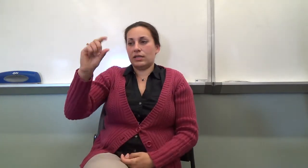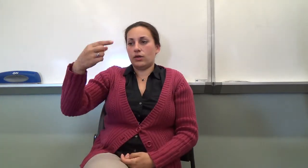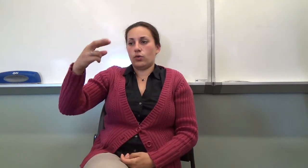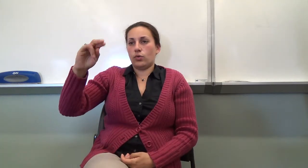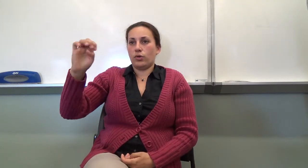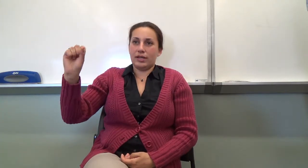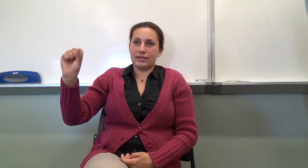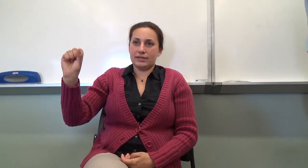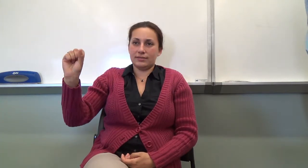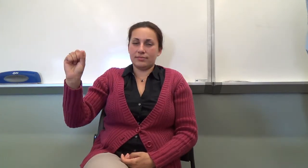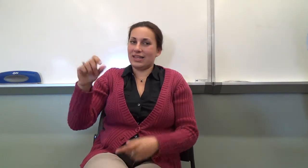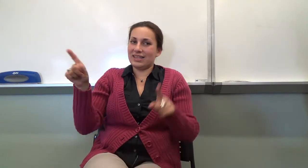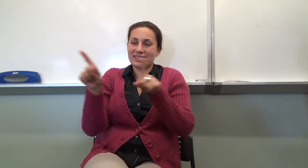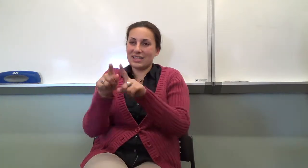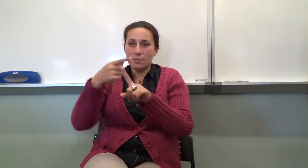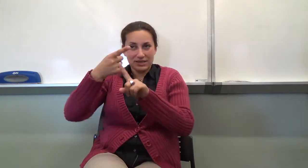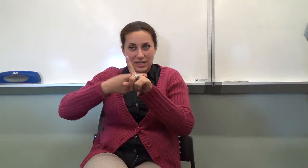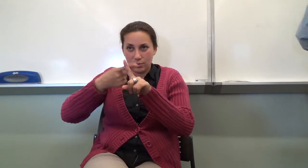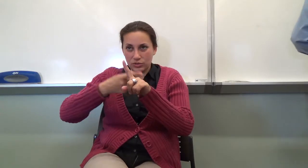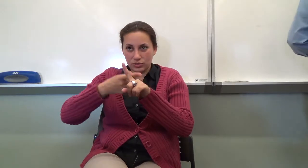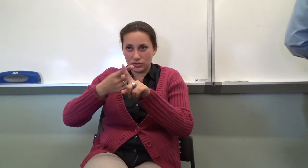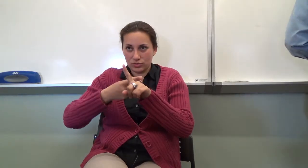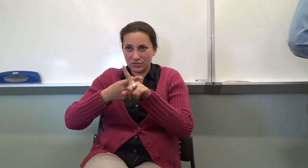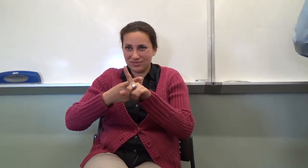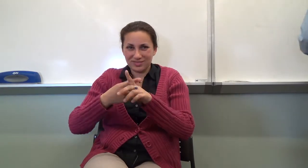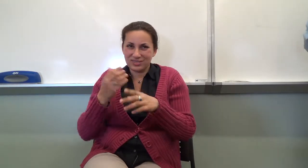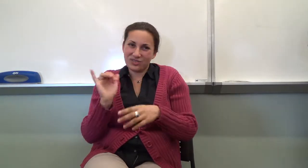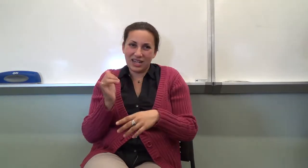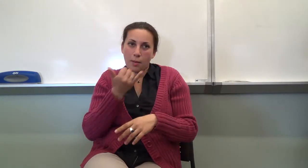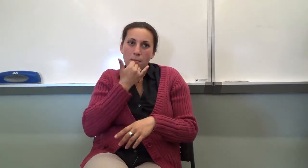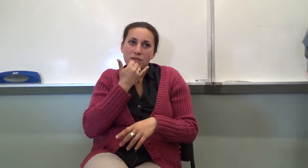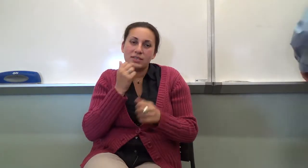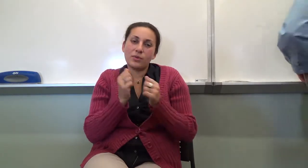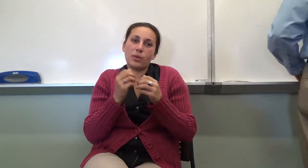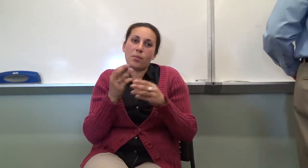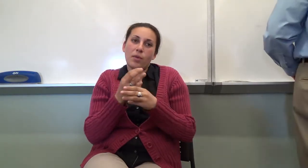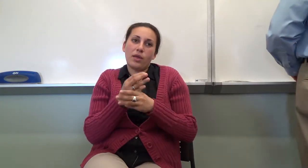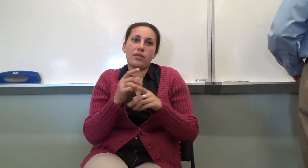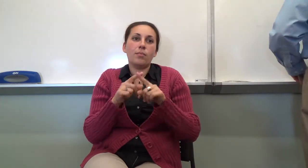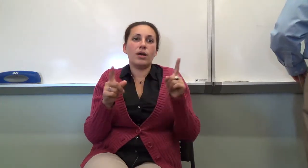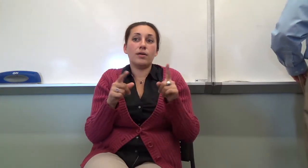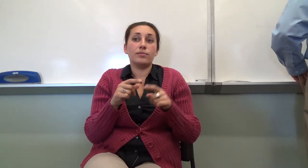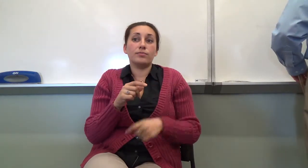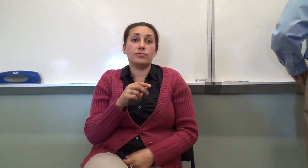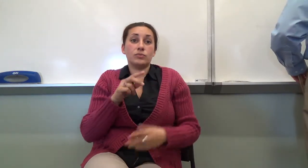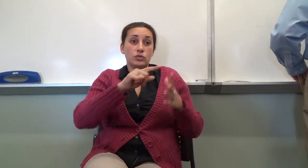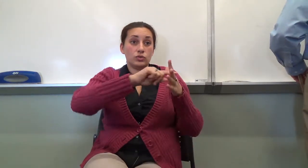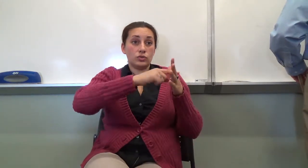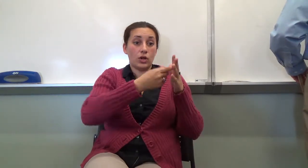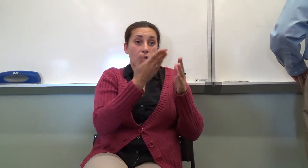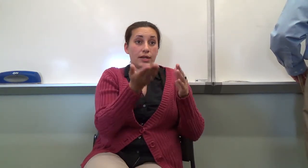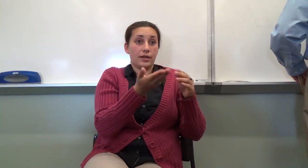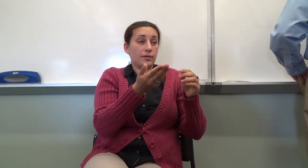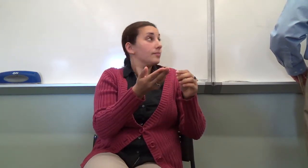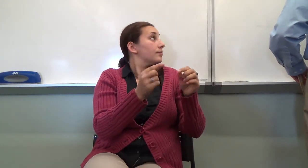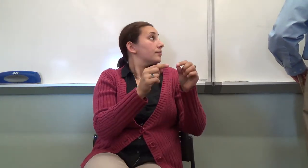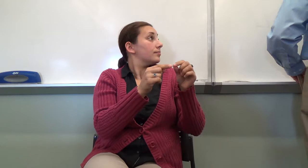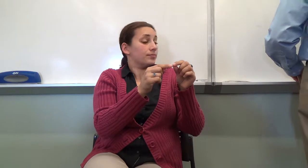one of the big oops in mathematics. But it goes like this. If you start here and start going around the circle this way, let's